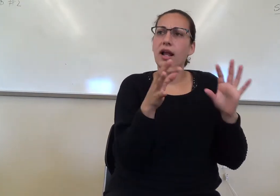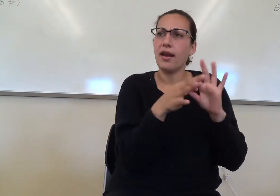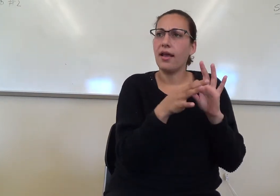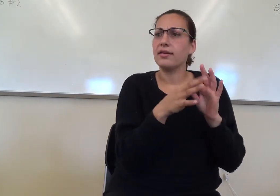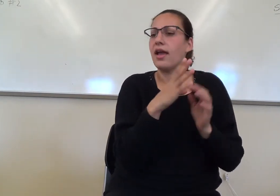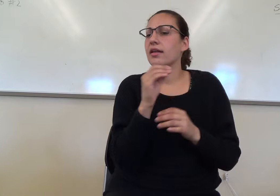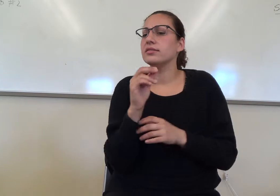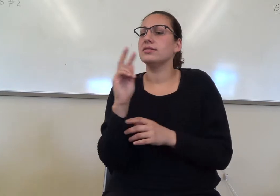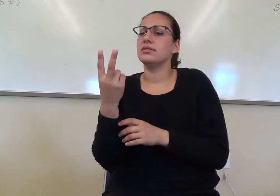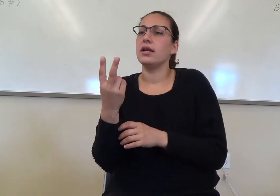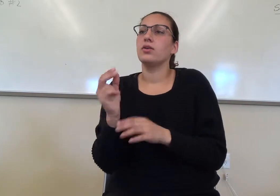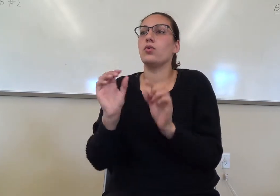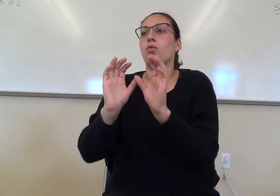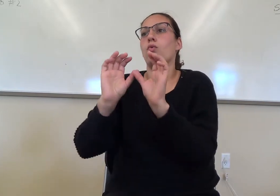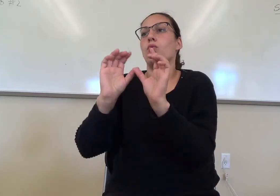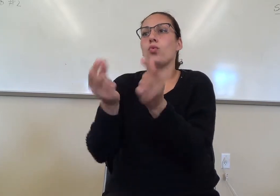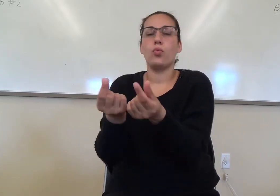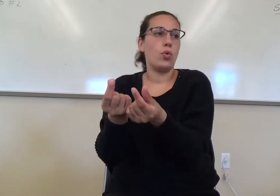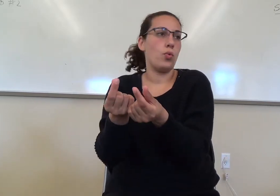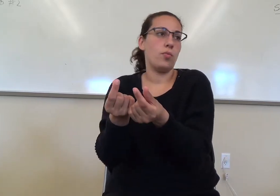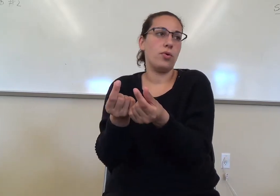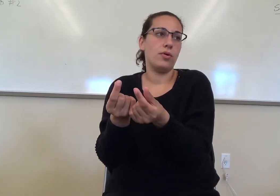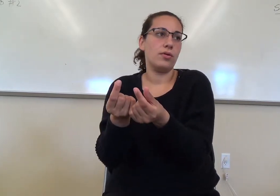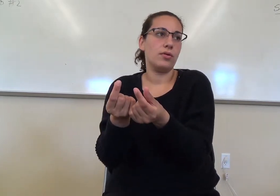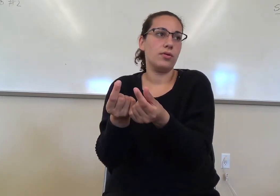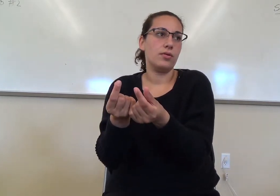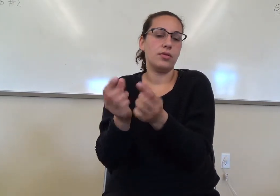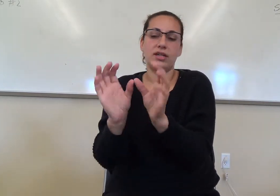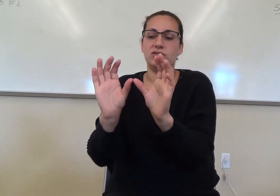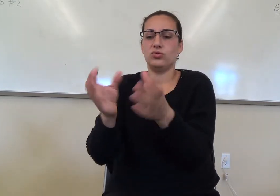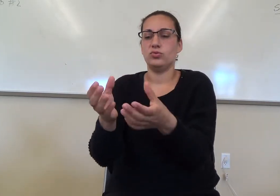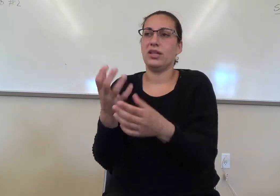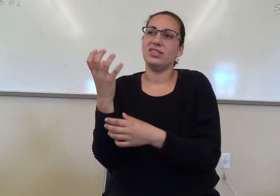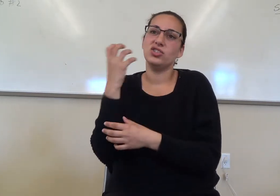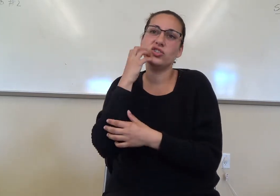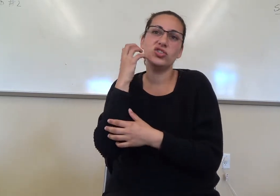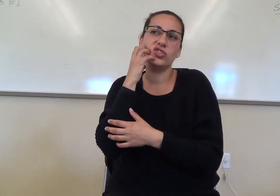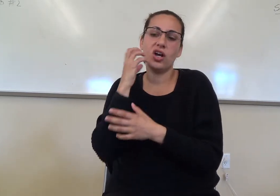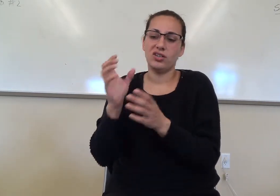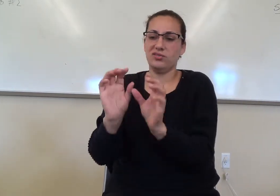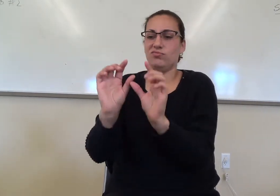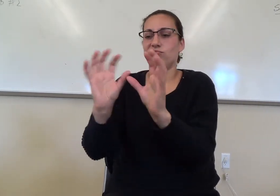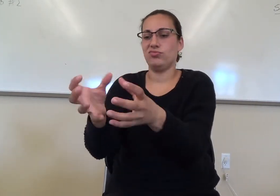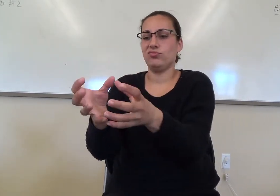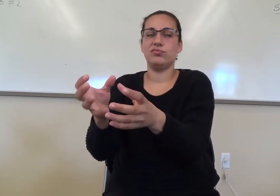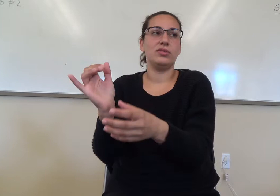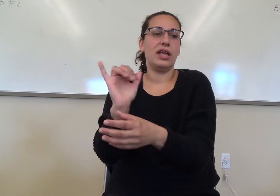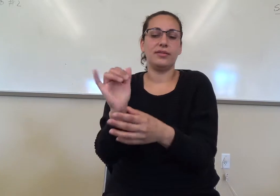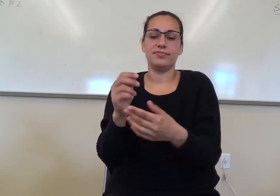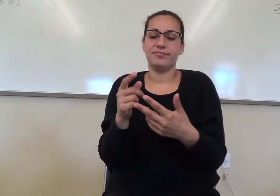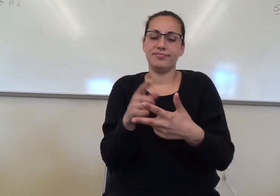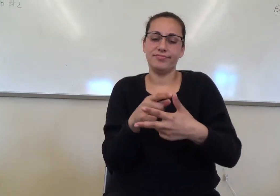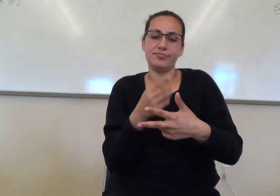This is also a reference to chunking. The colors, the names, the seasons, and the